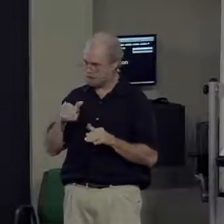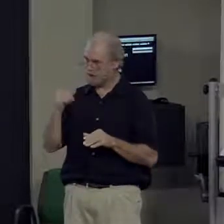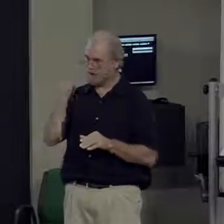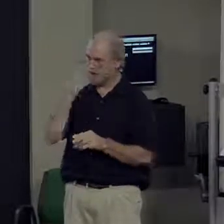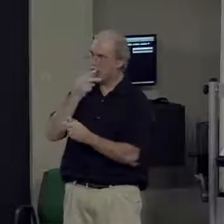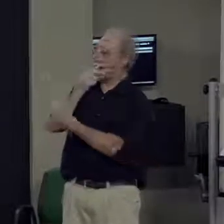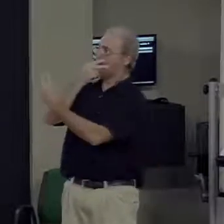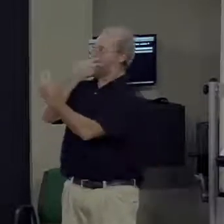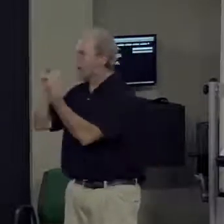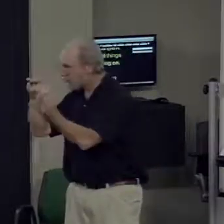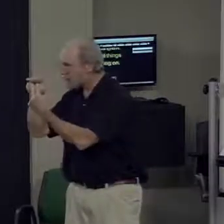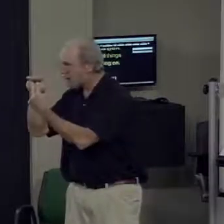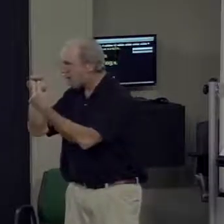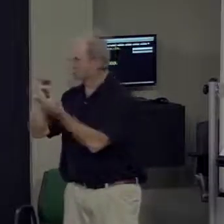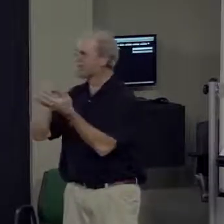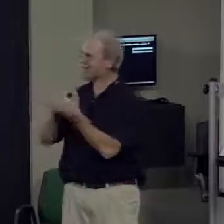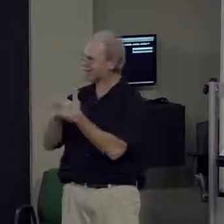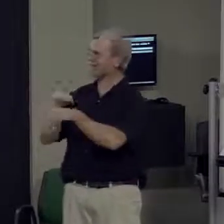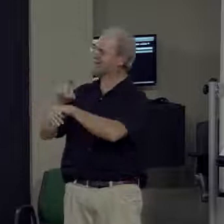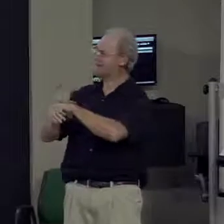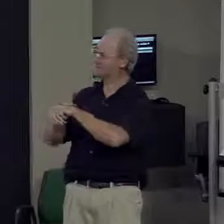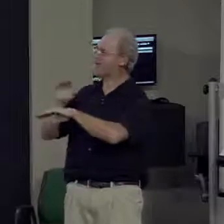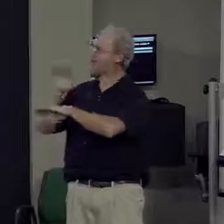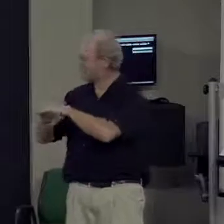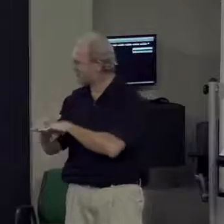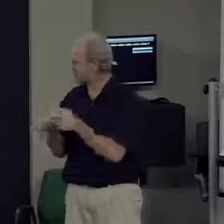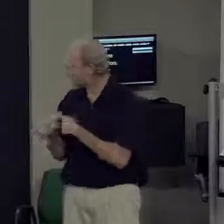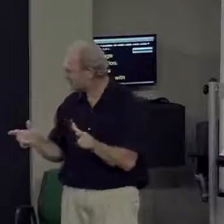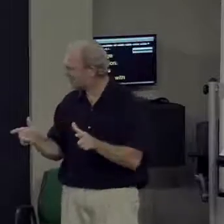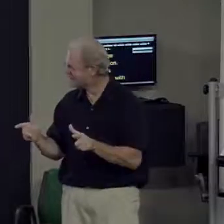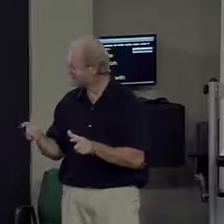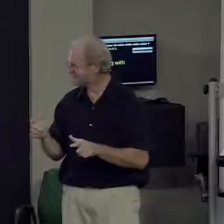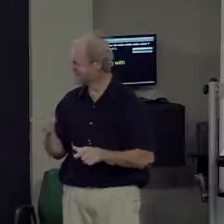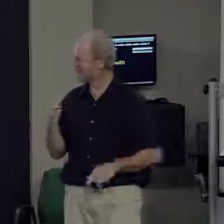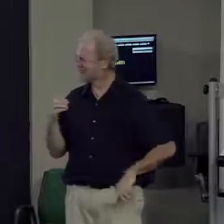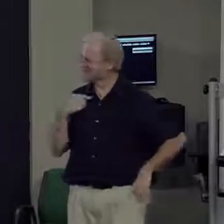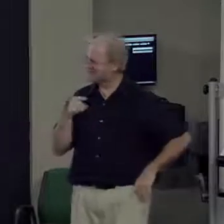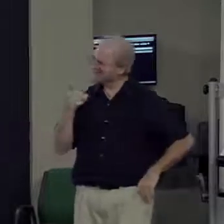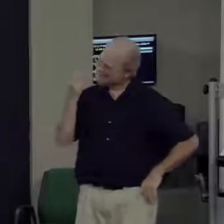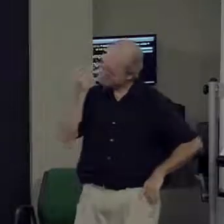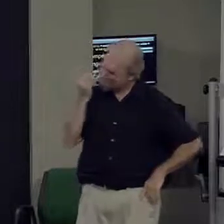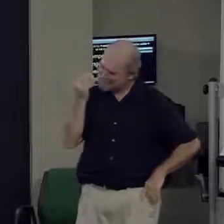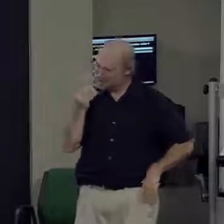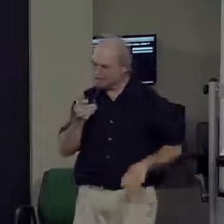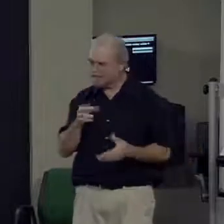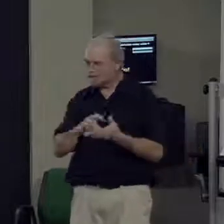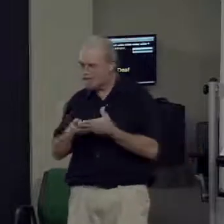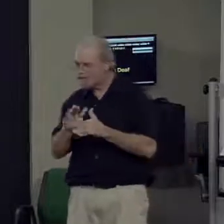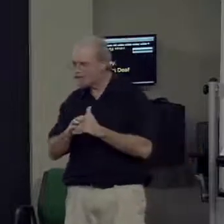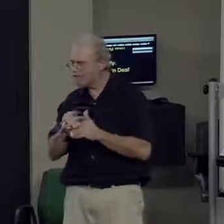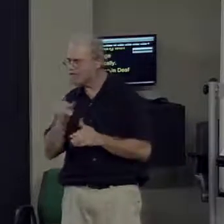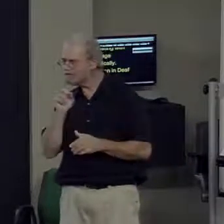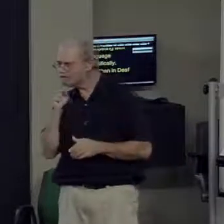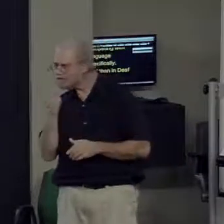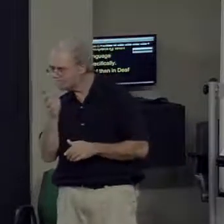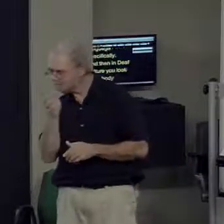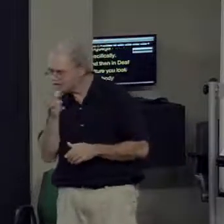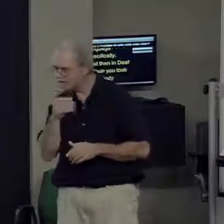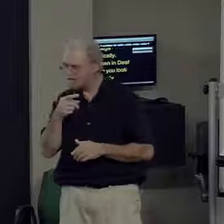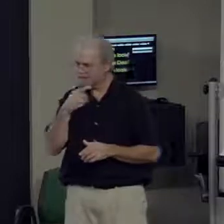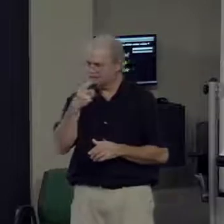competition, or things competing with language specifically. And then in deaf culture, you look somebody in the eye when you speak to them, and so that's another